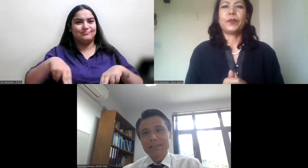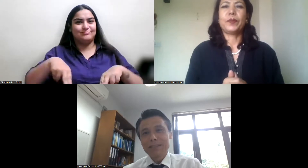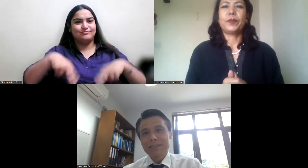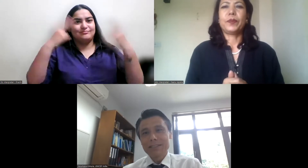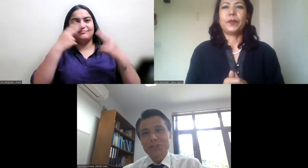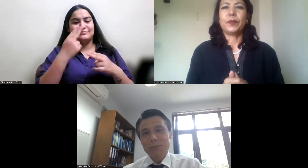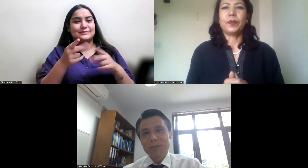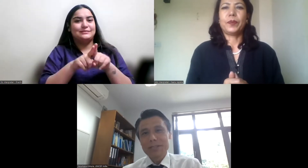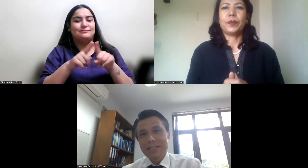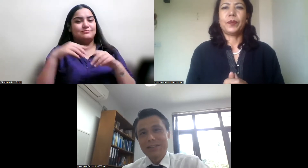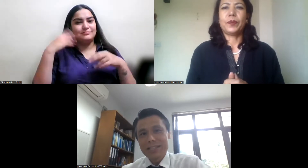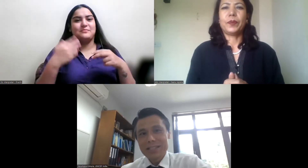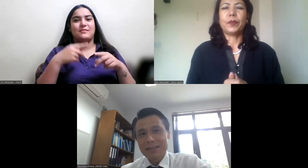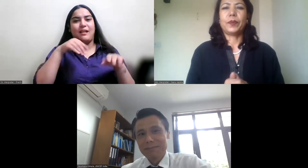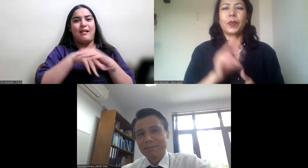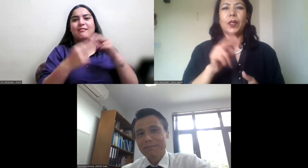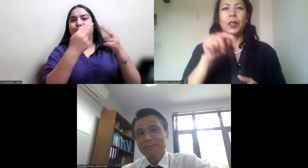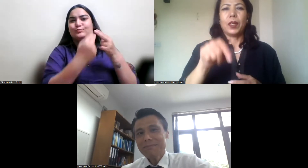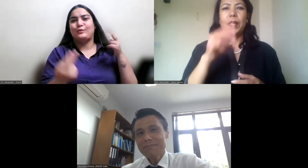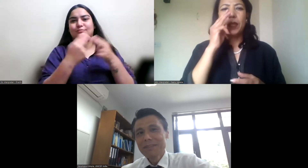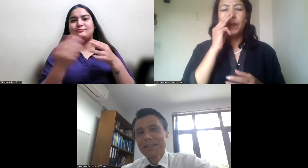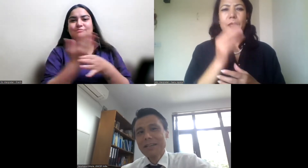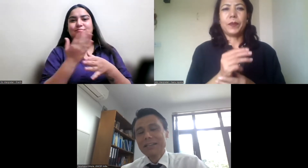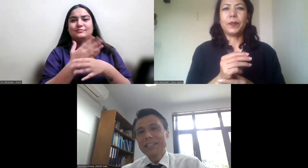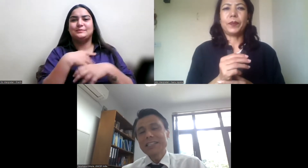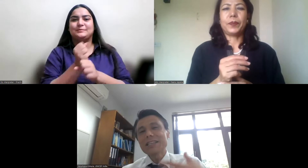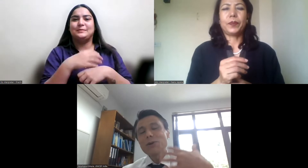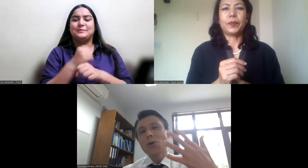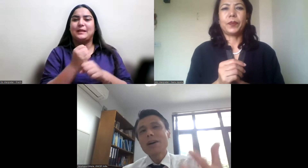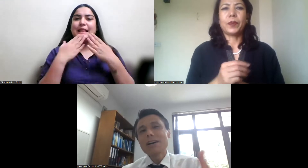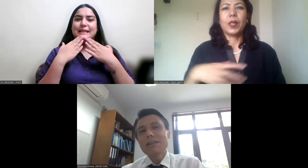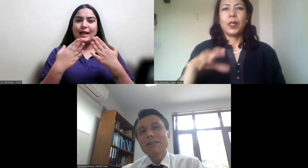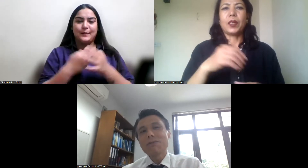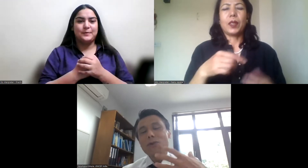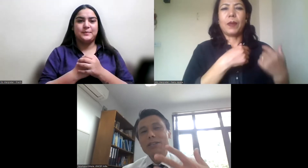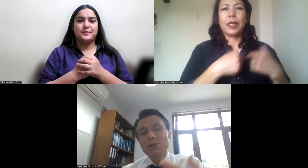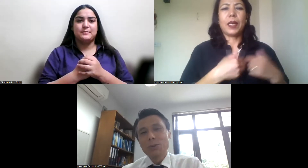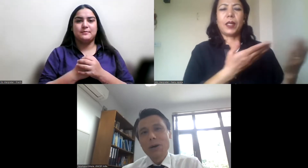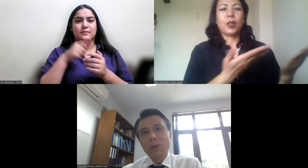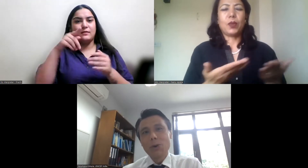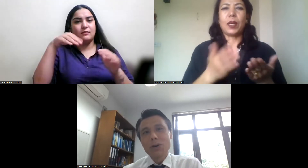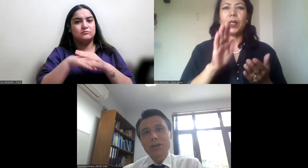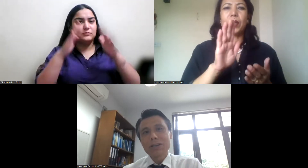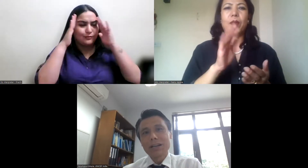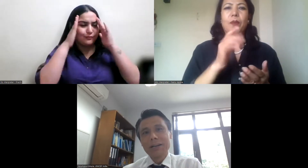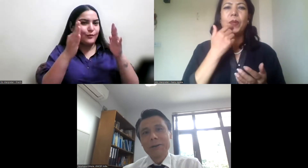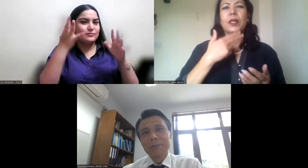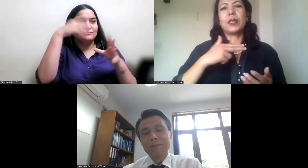Claiming Citizenship series. This is a core focus of our